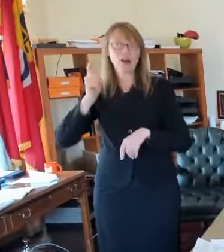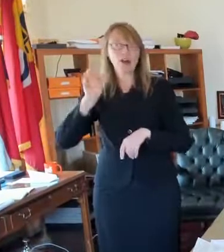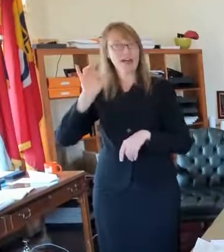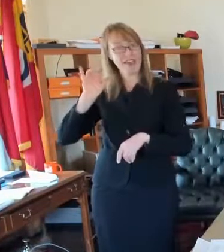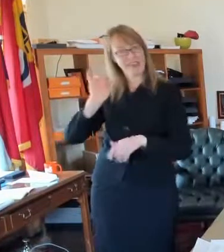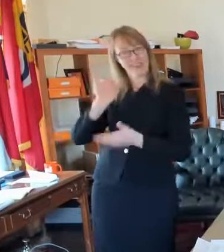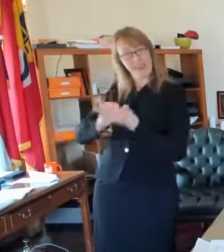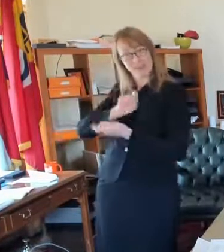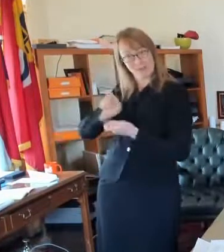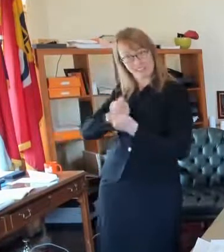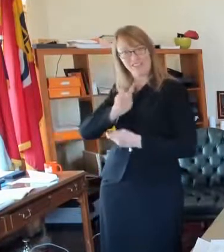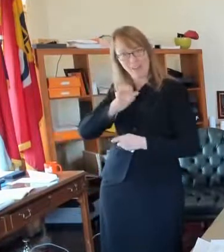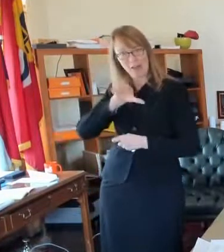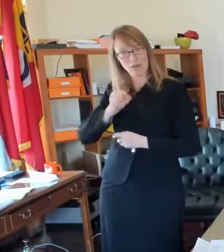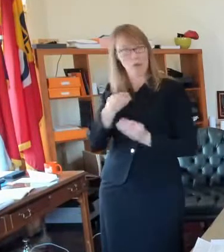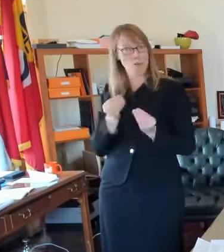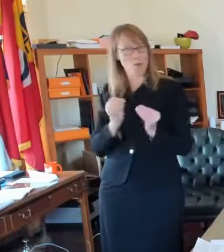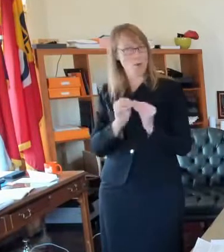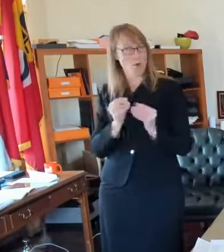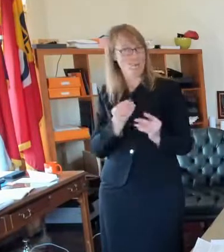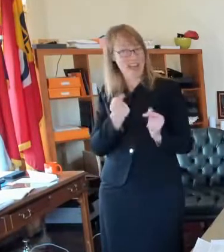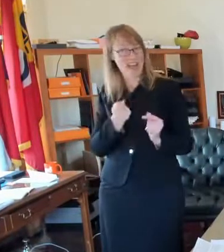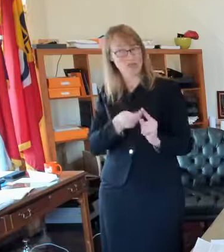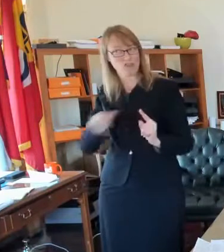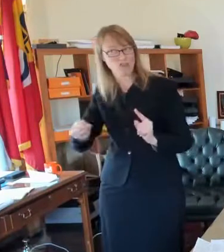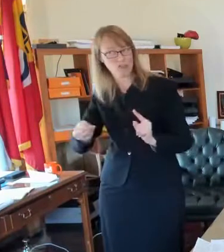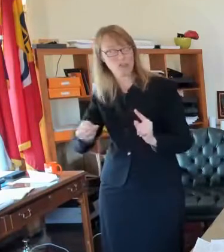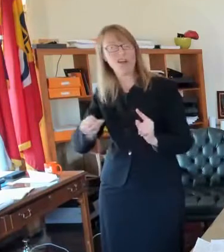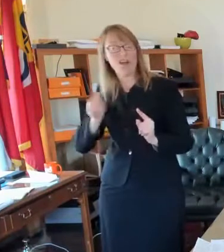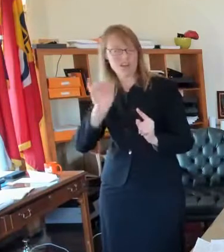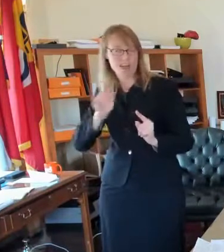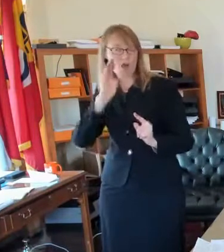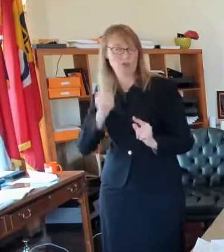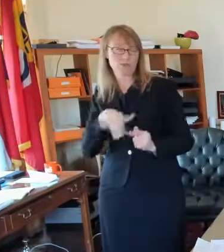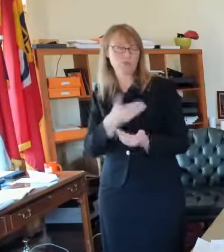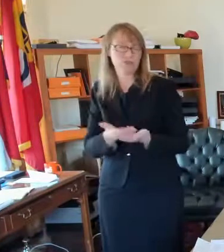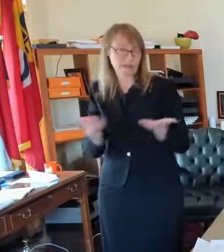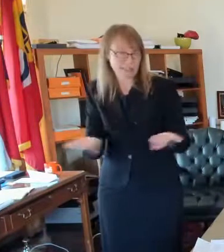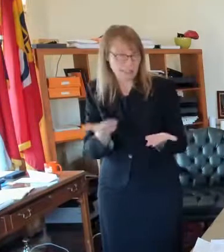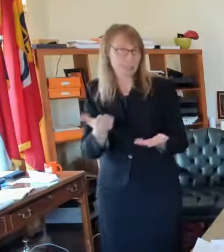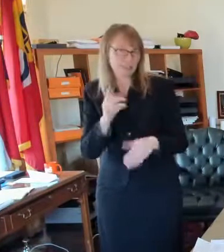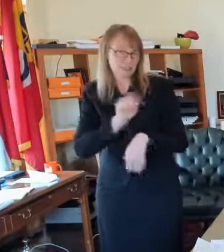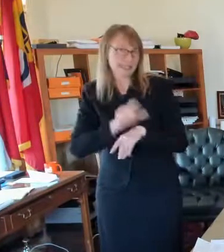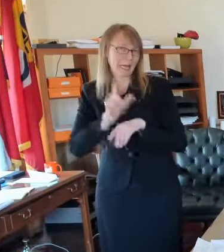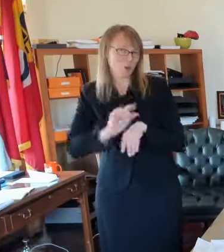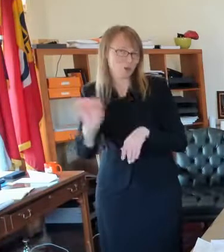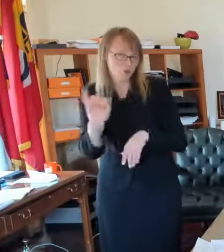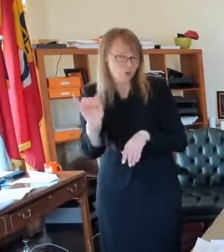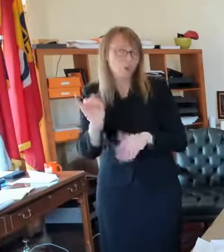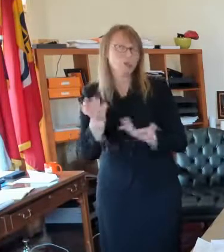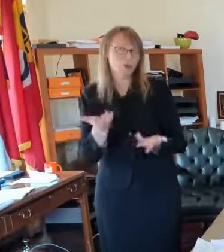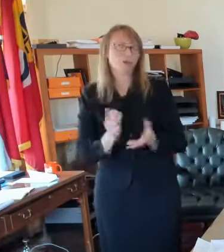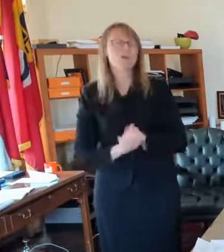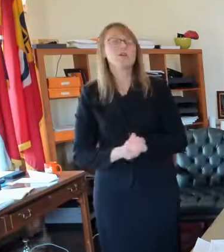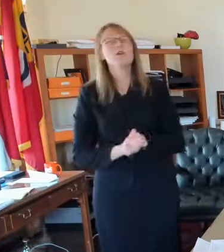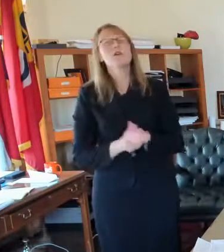there on the numbers, and of course take your questions, and